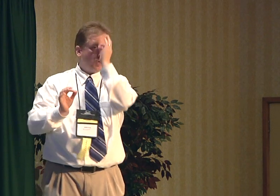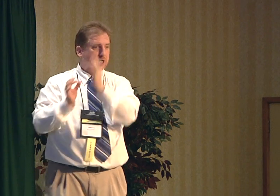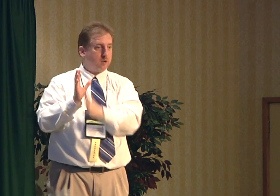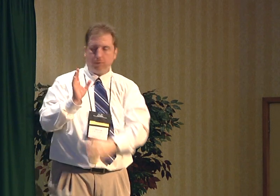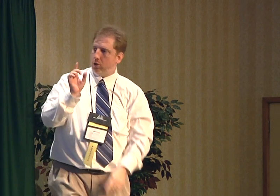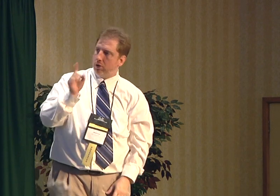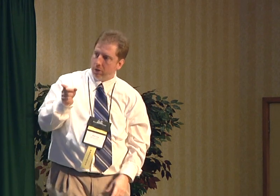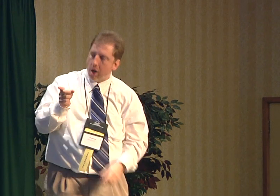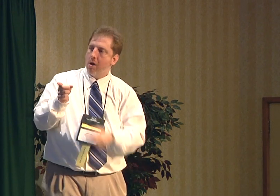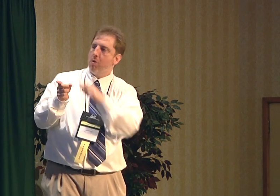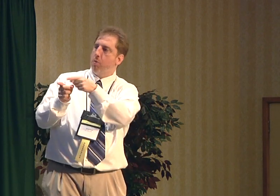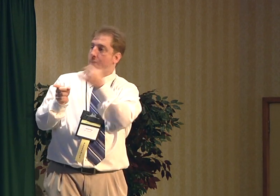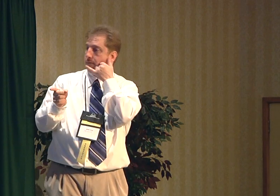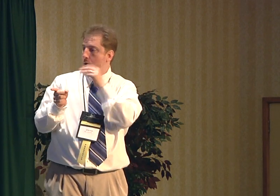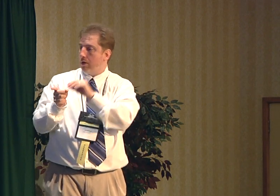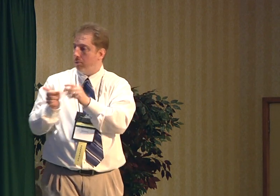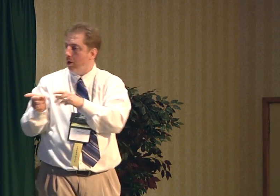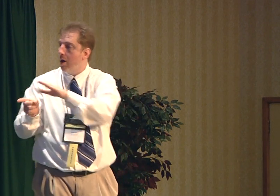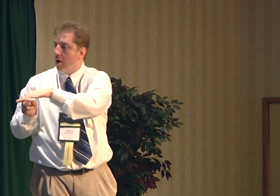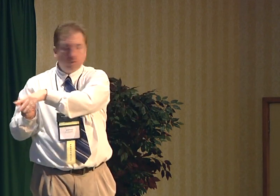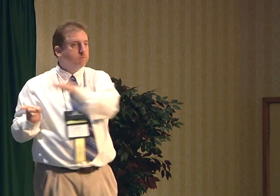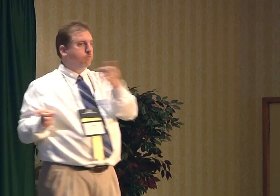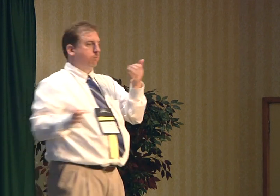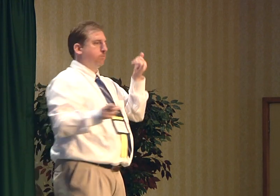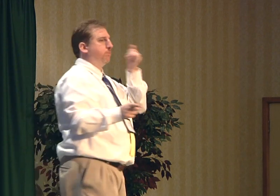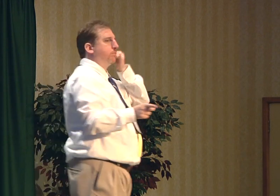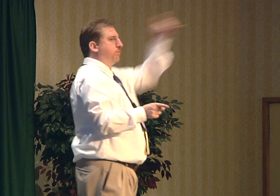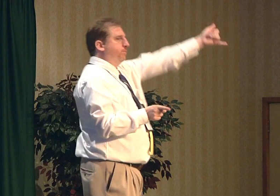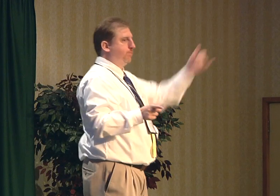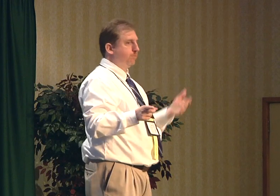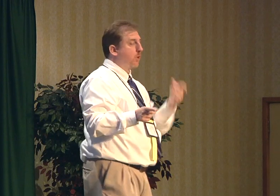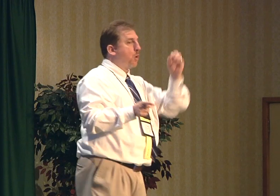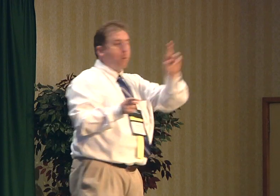contact if I want to request an interpreter? That person's phone number should also be listed.